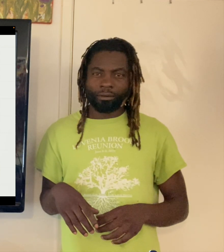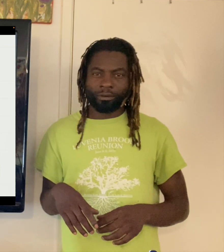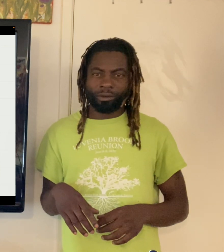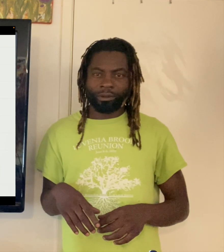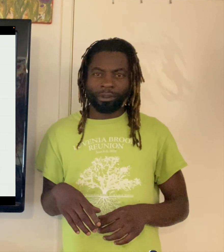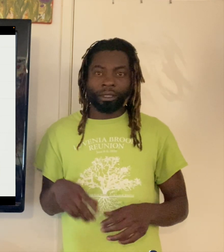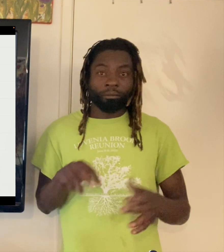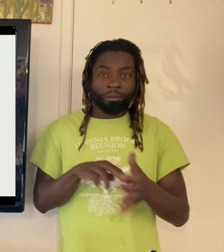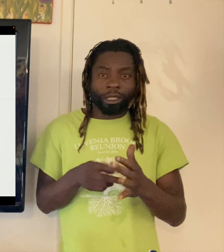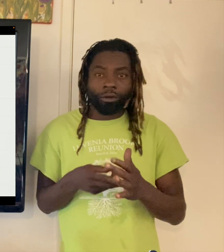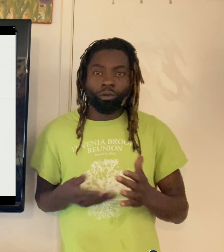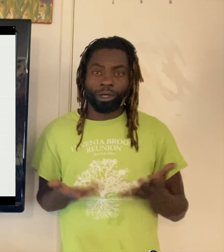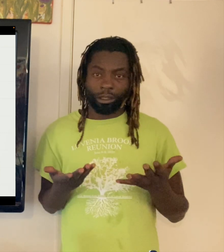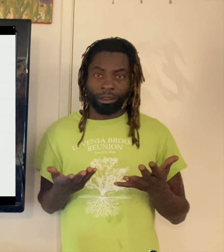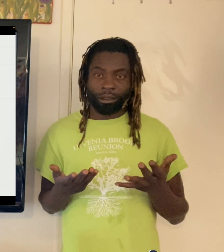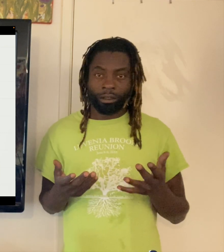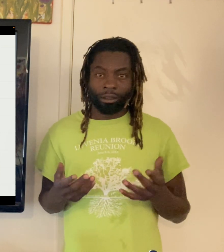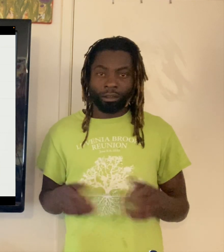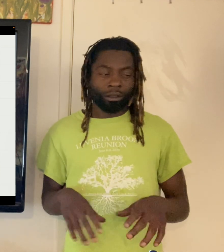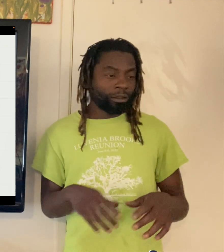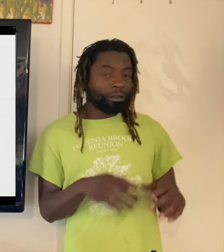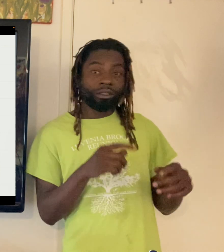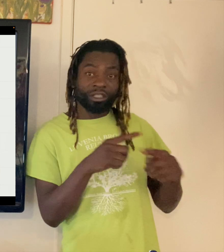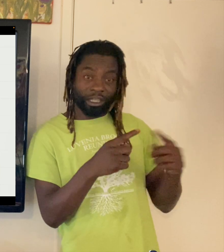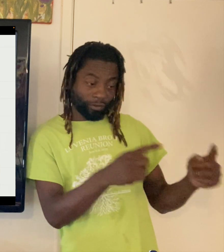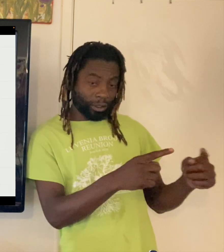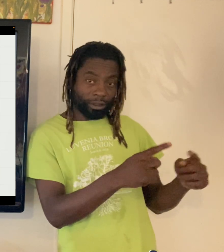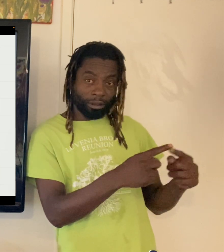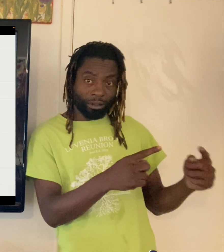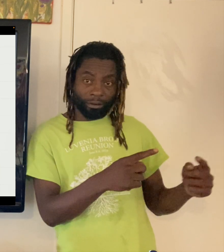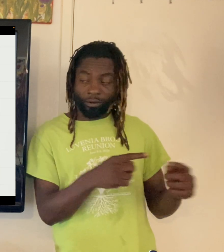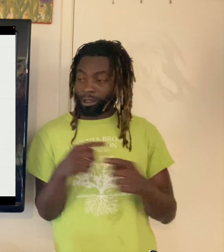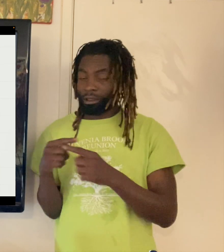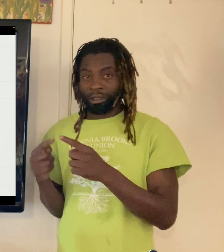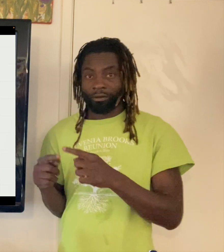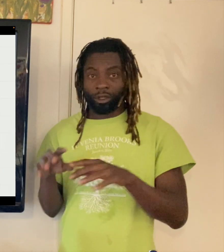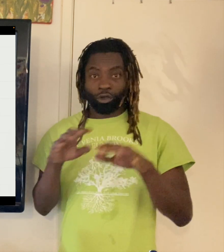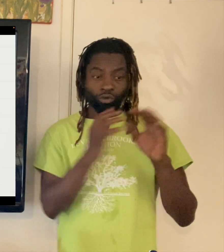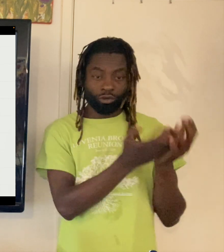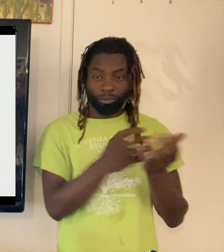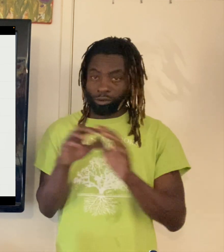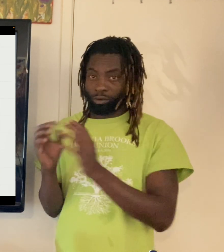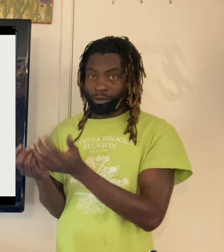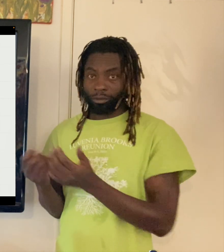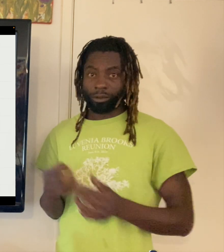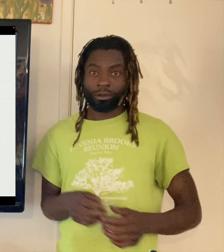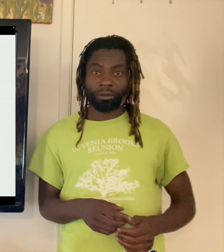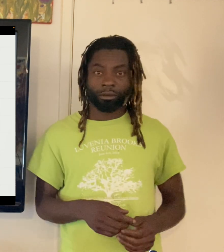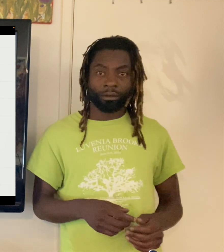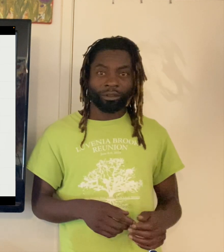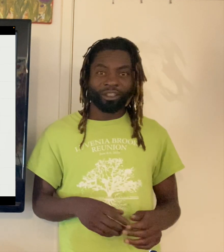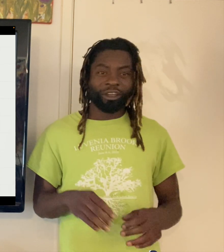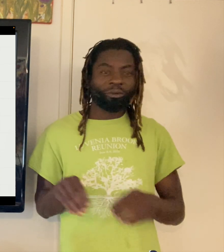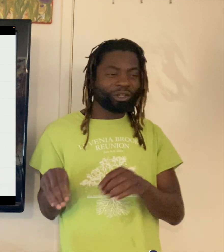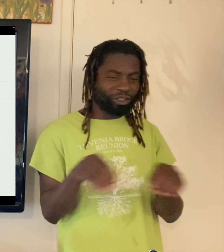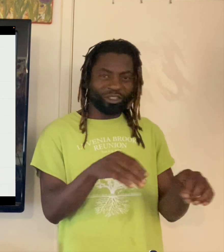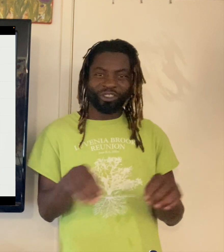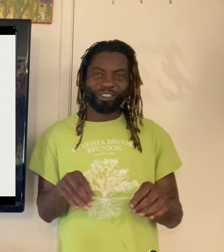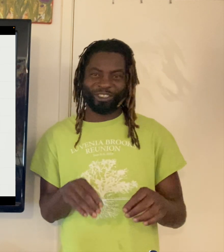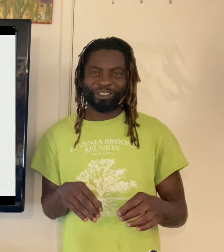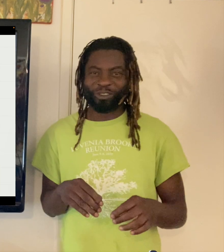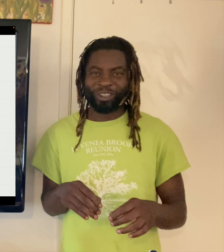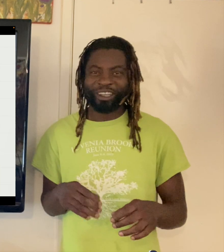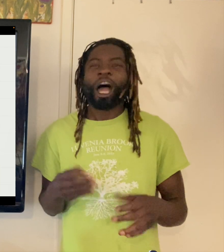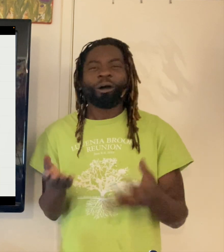sort things, you put them into different groups. For example, I want to sort all the shapes that are around